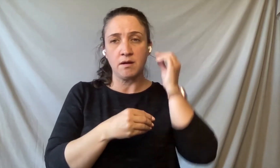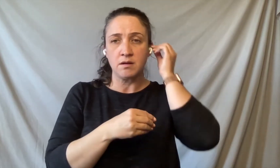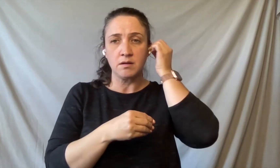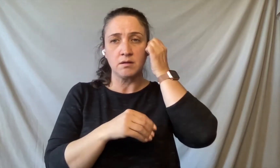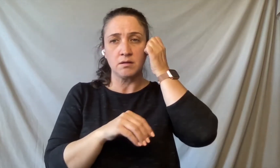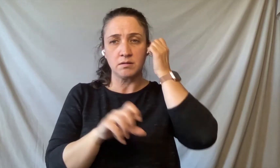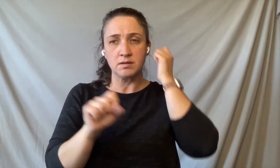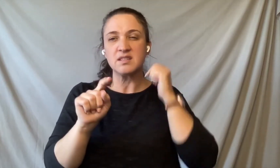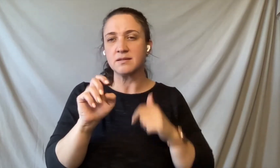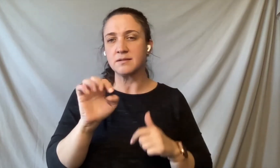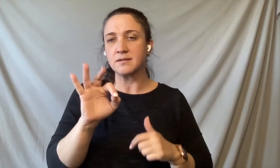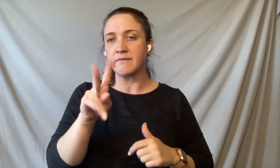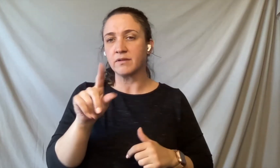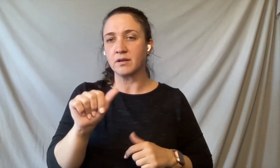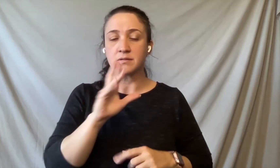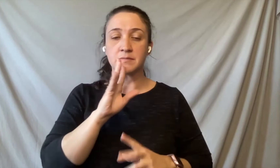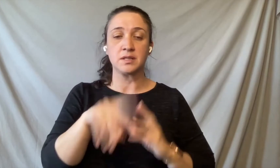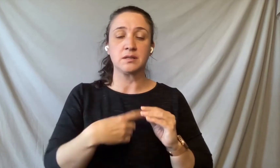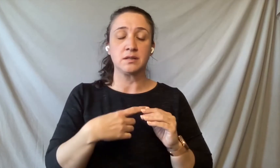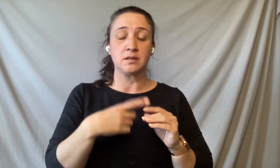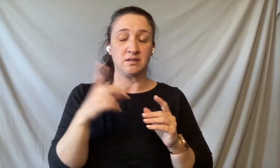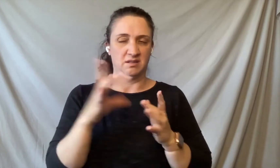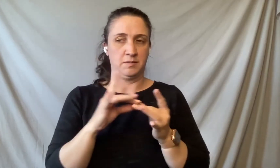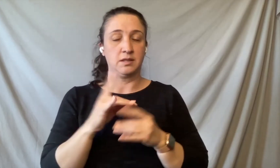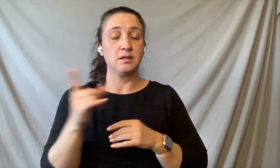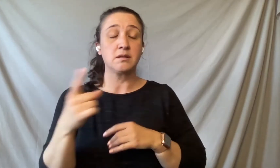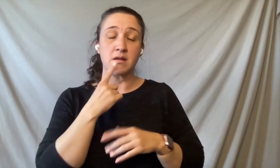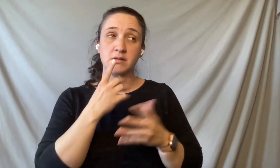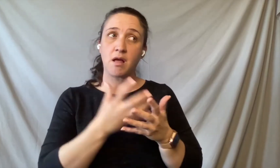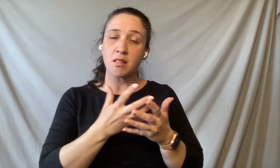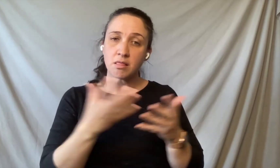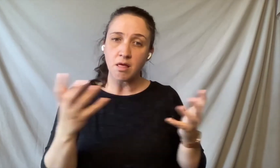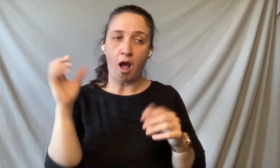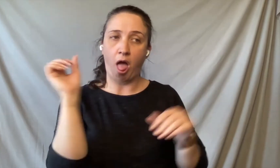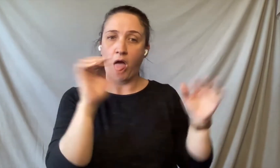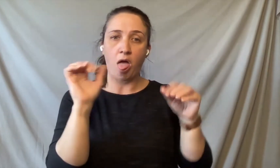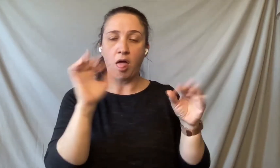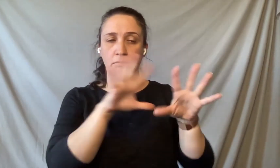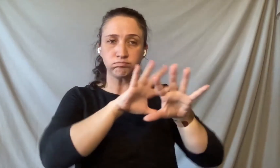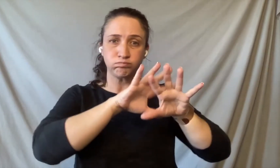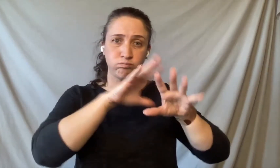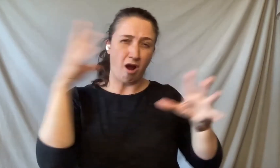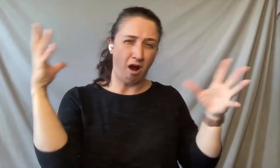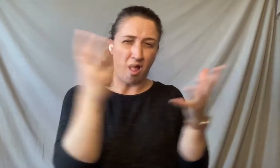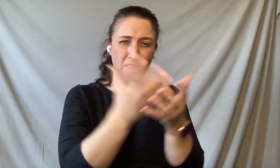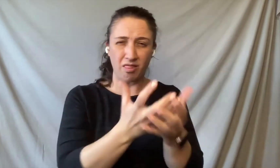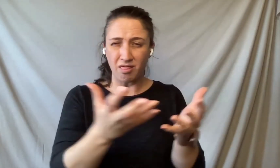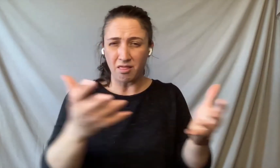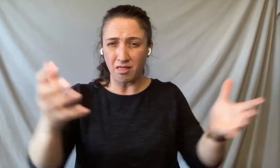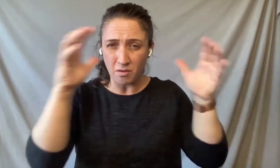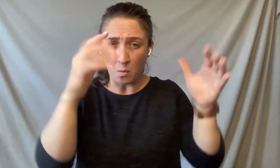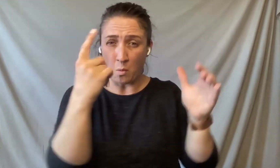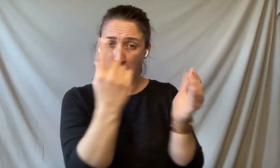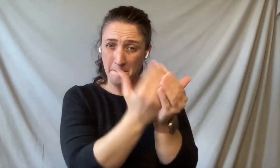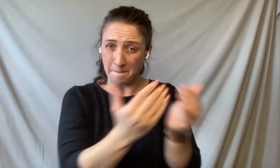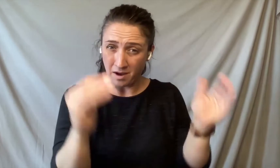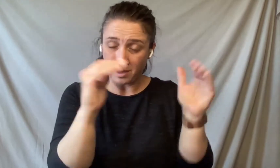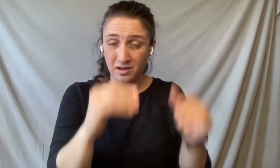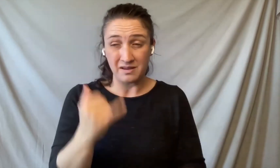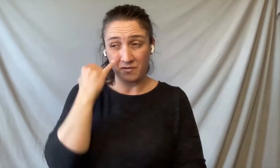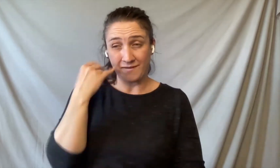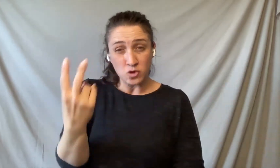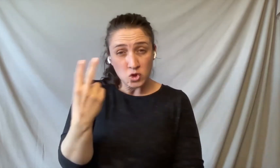it's a lot to put in one bucket. Like by having only those kind of two very large buckets, we're going to have